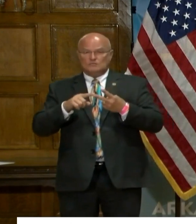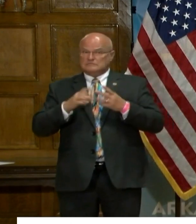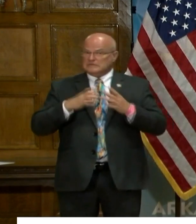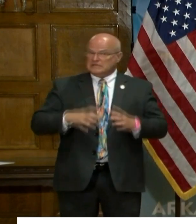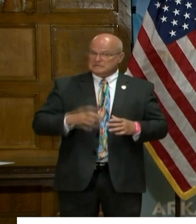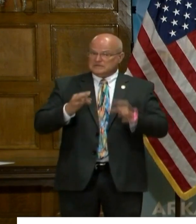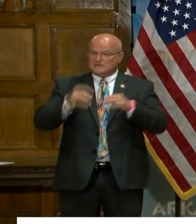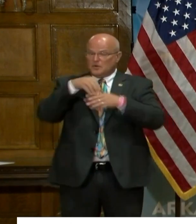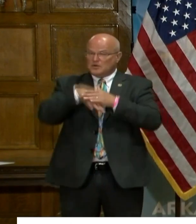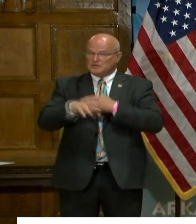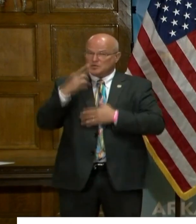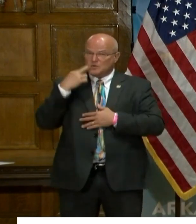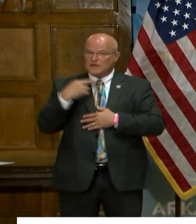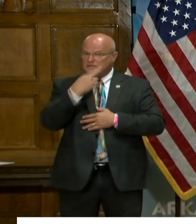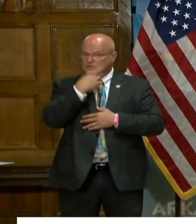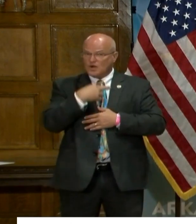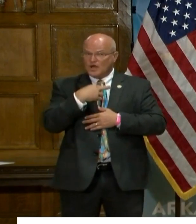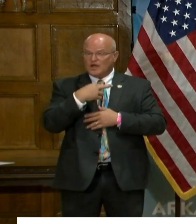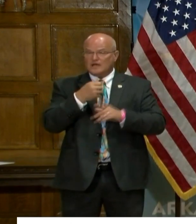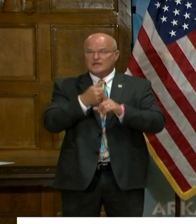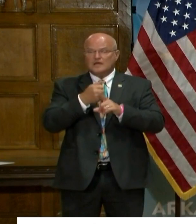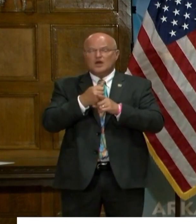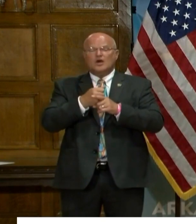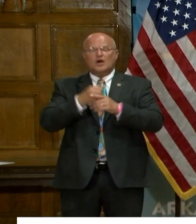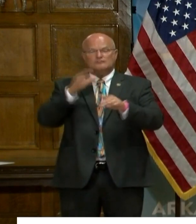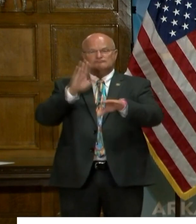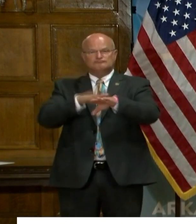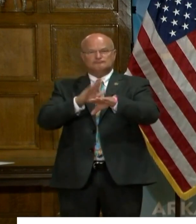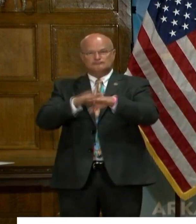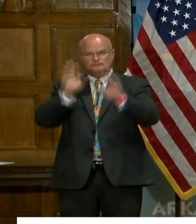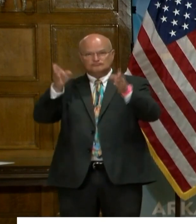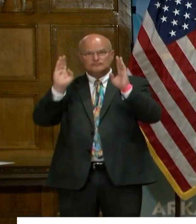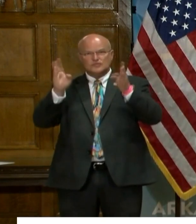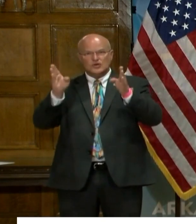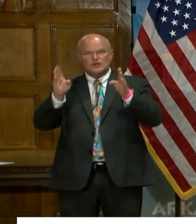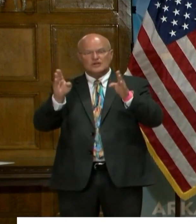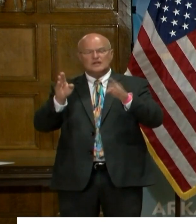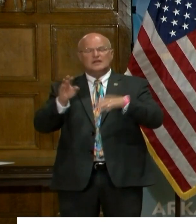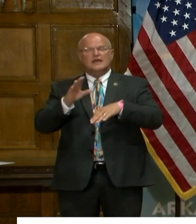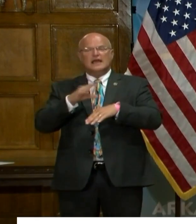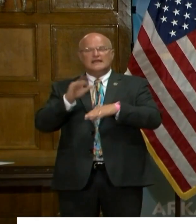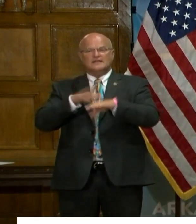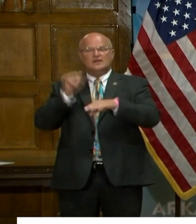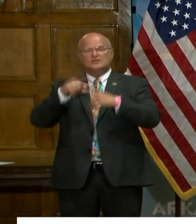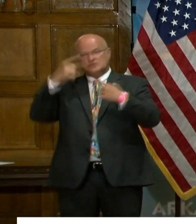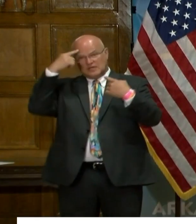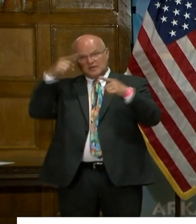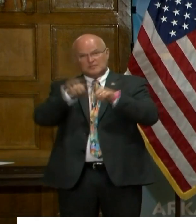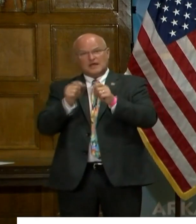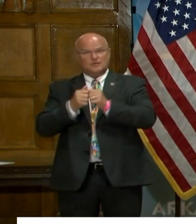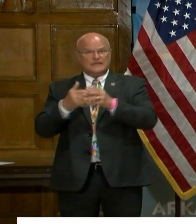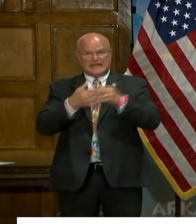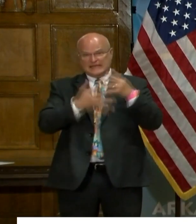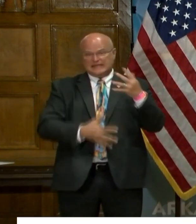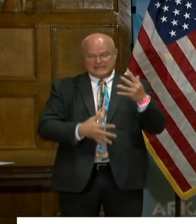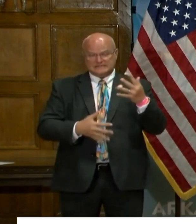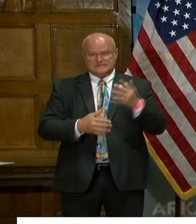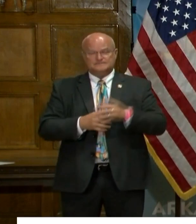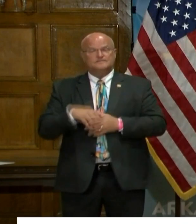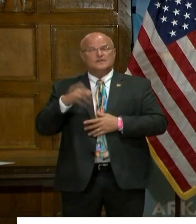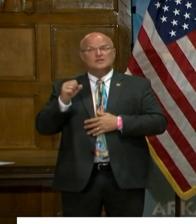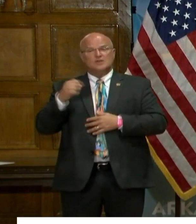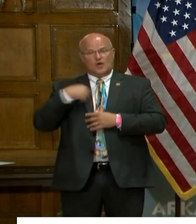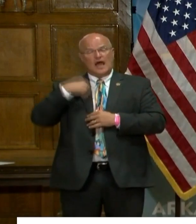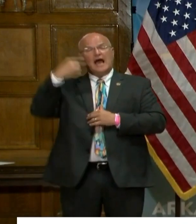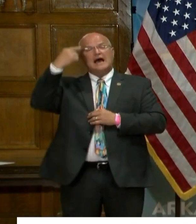customers, if they're going into a restaurant, are alerted to it. They're called upon to comply with those guidelines. And